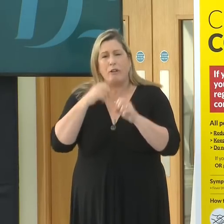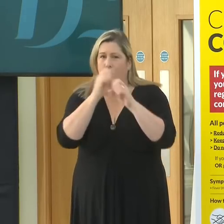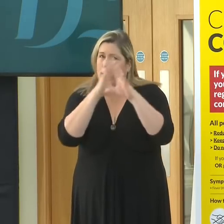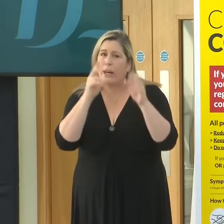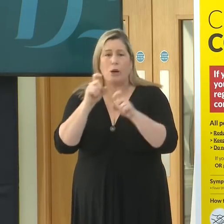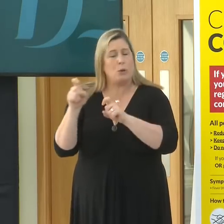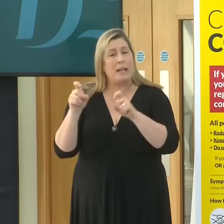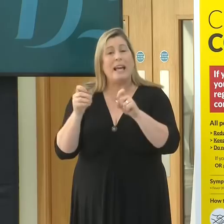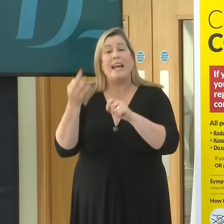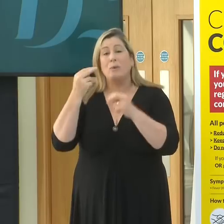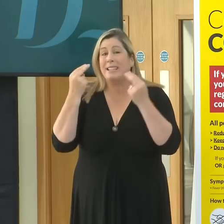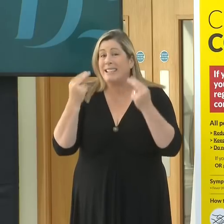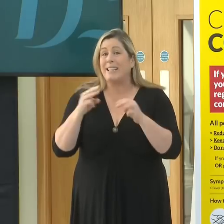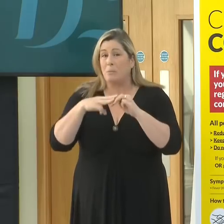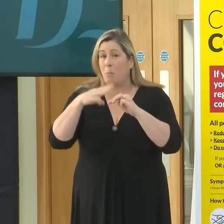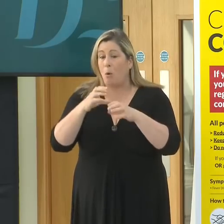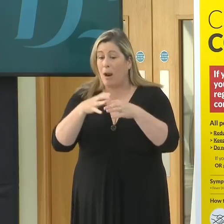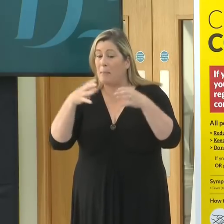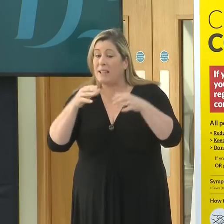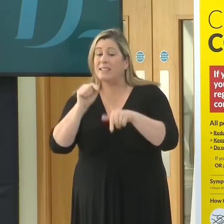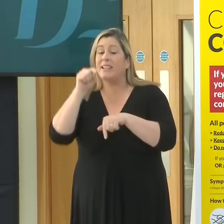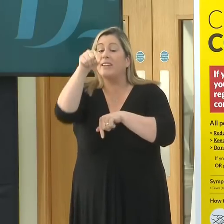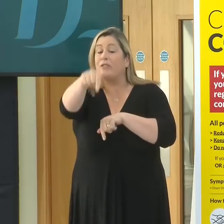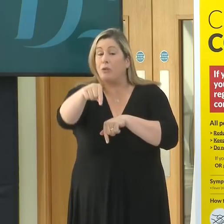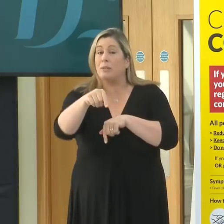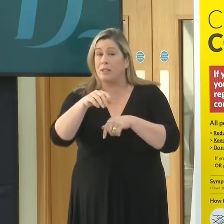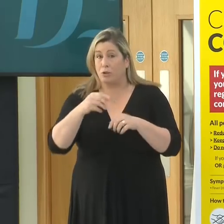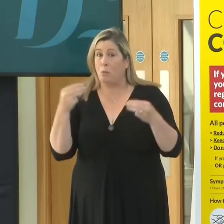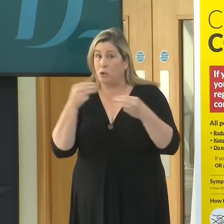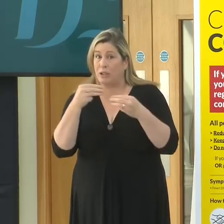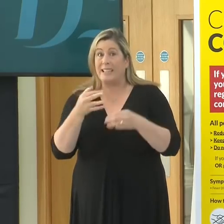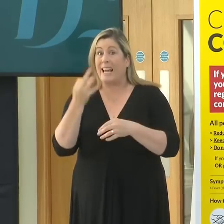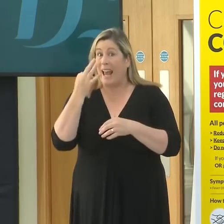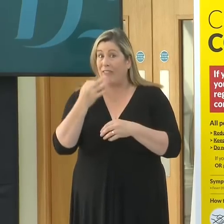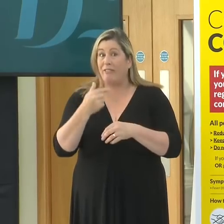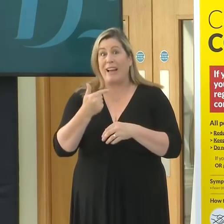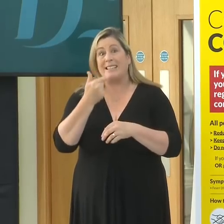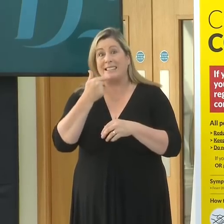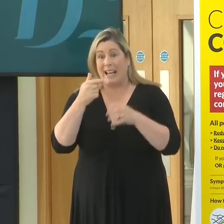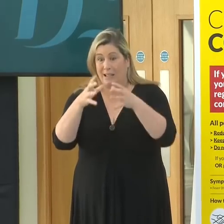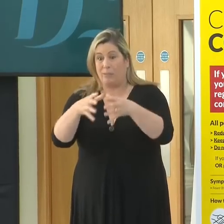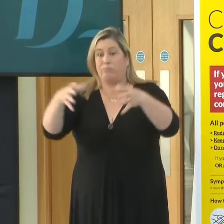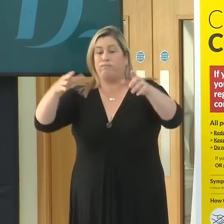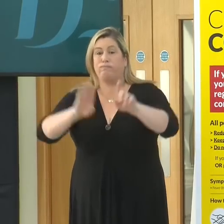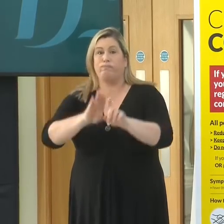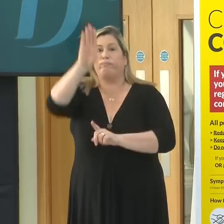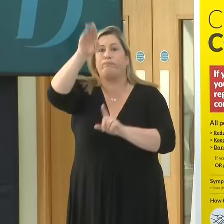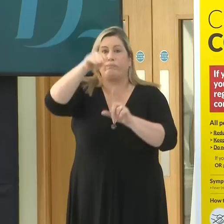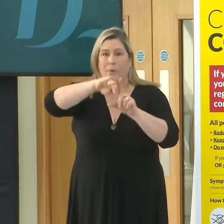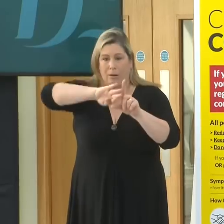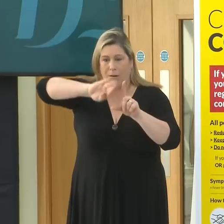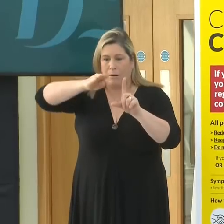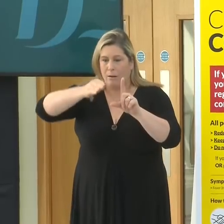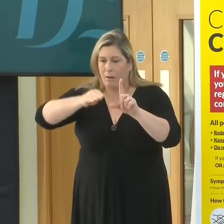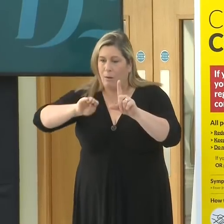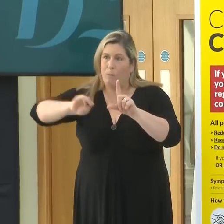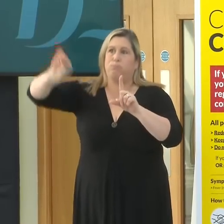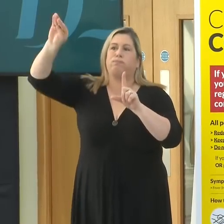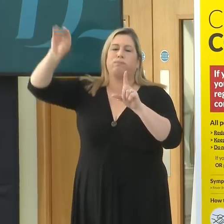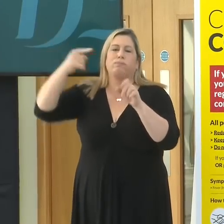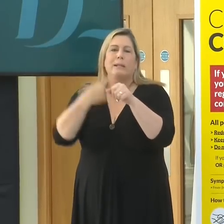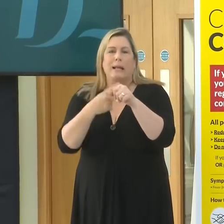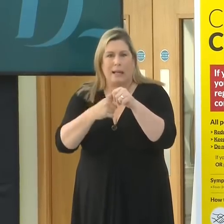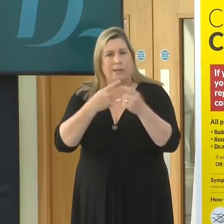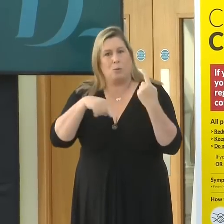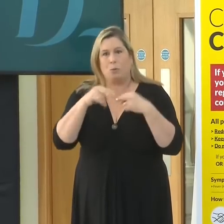in the coming months to protect us against potential surge or another potential peak in the virus. So from our perspective, we will